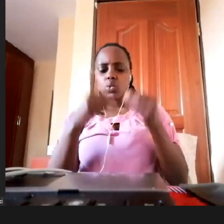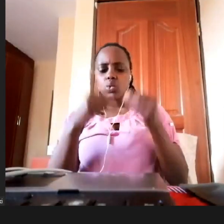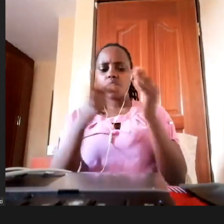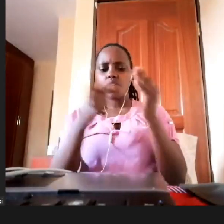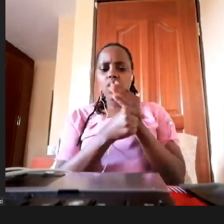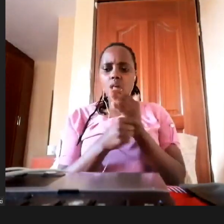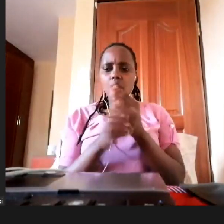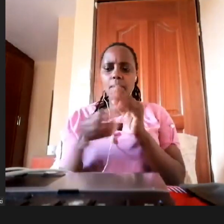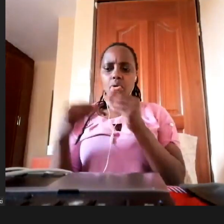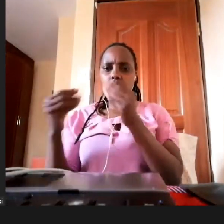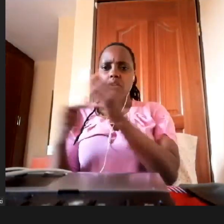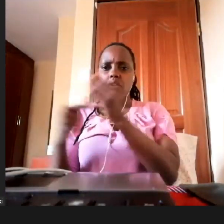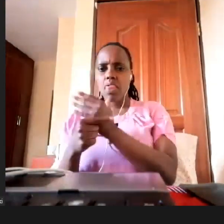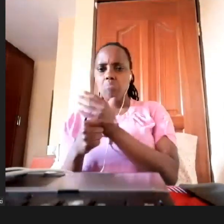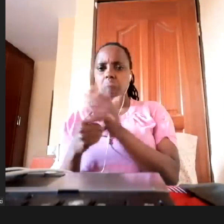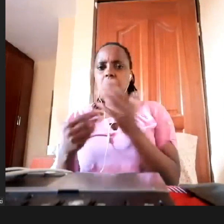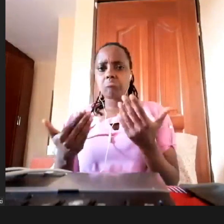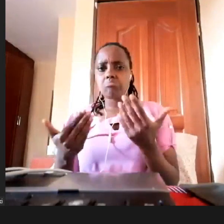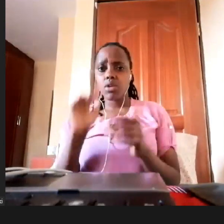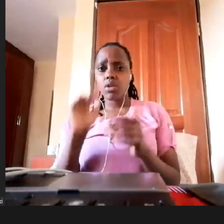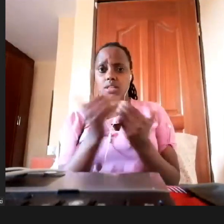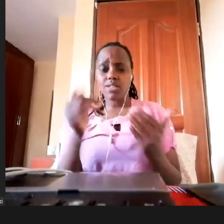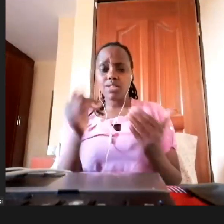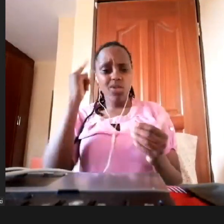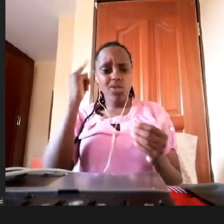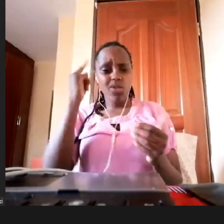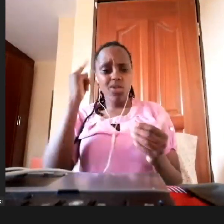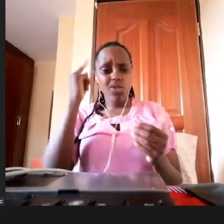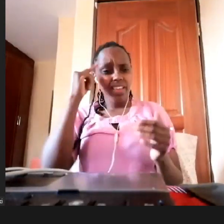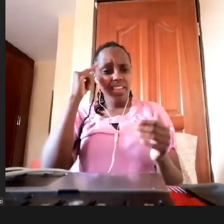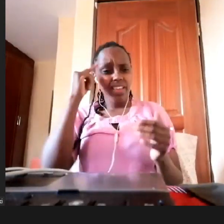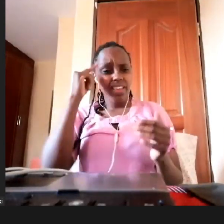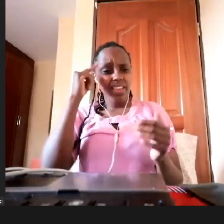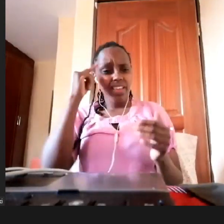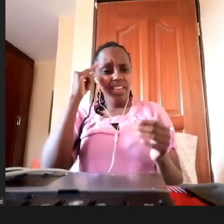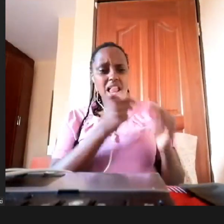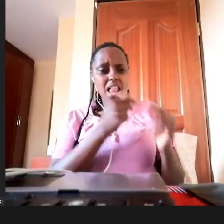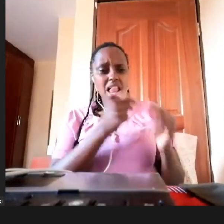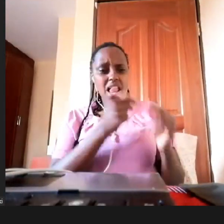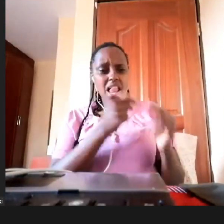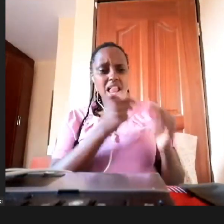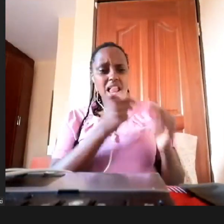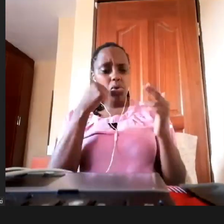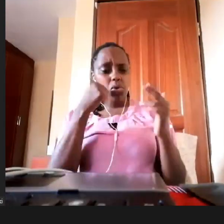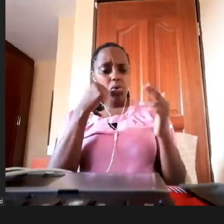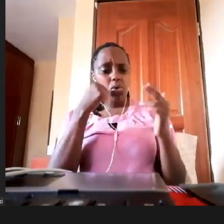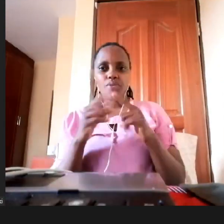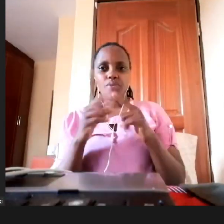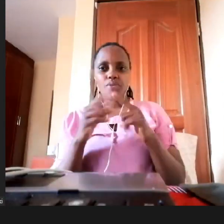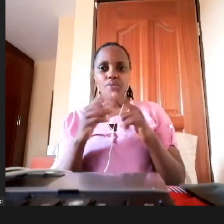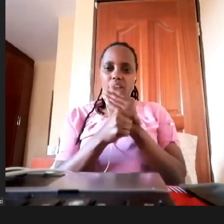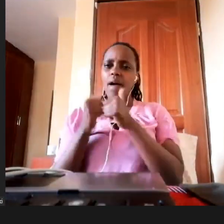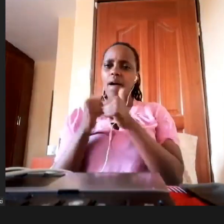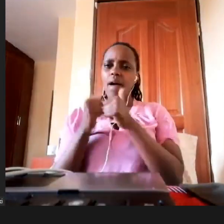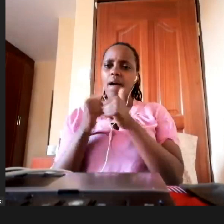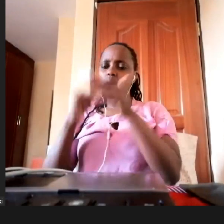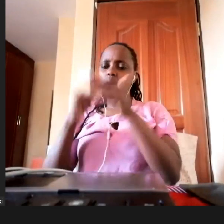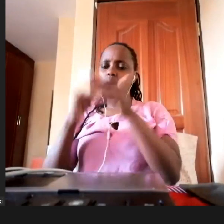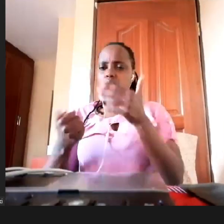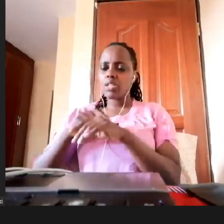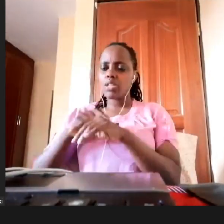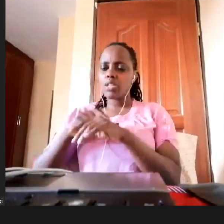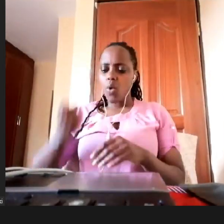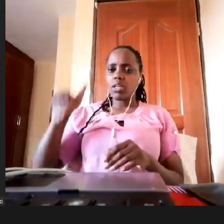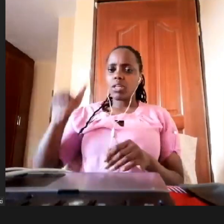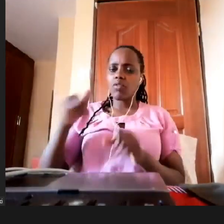We'll ask the children to name what you think this girl is going to be called. They'll give them the names and they will say, what happens to the girl when she wakes up in the